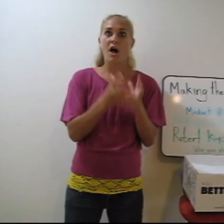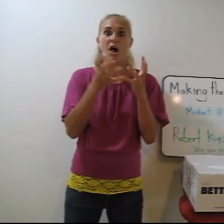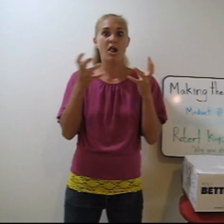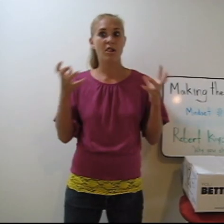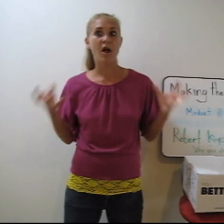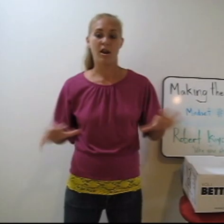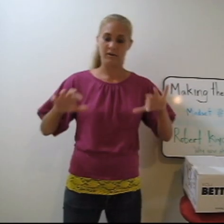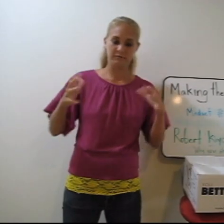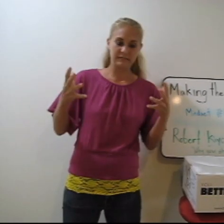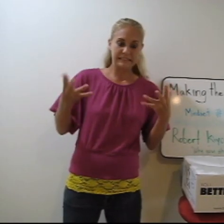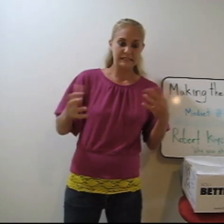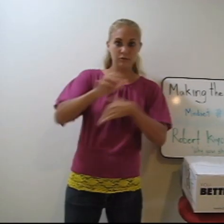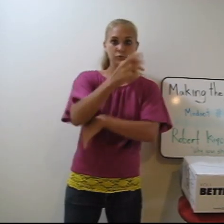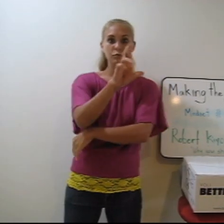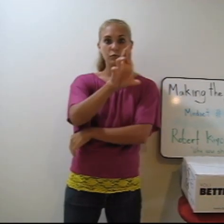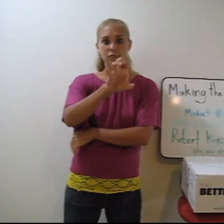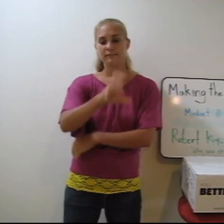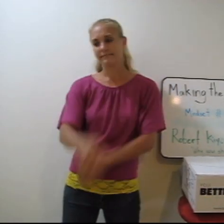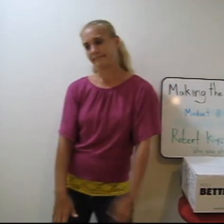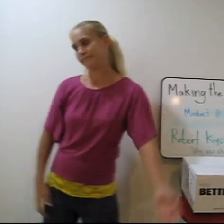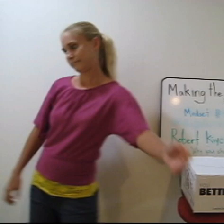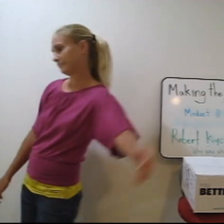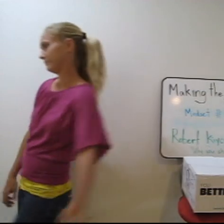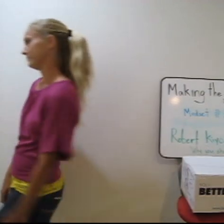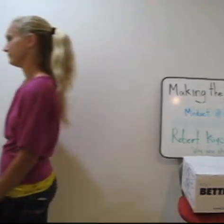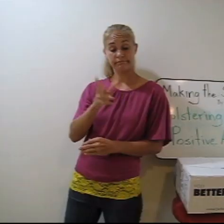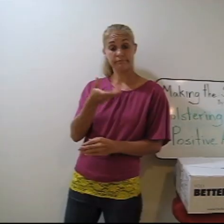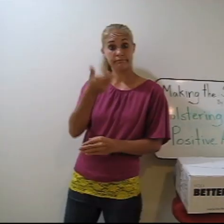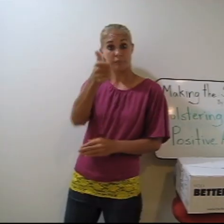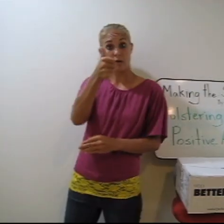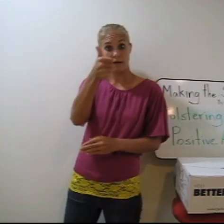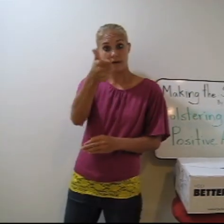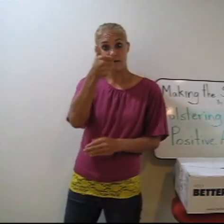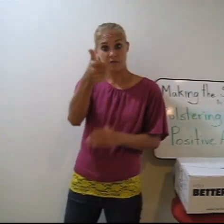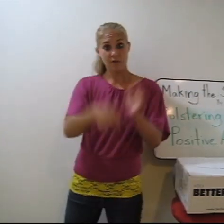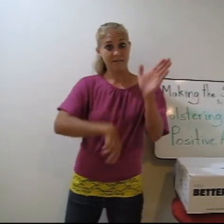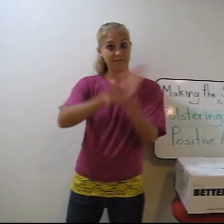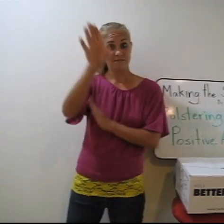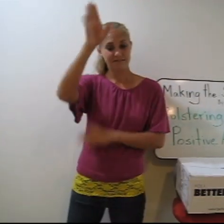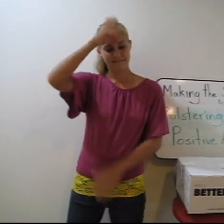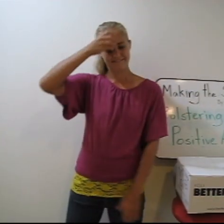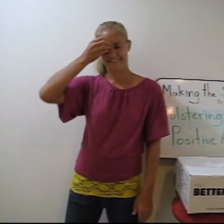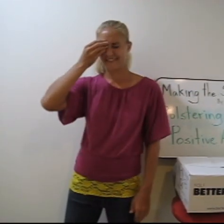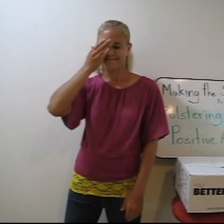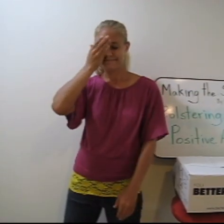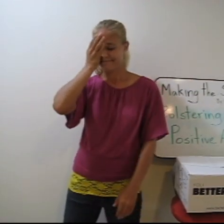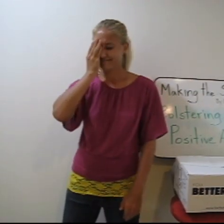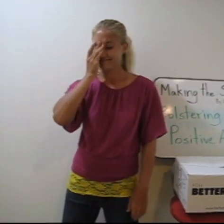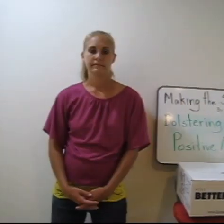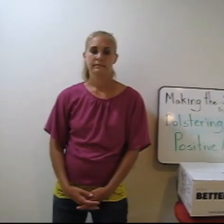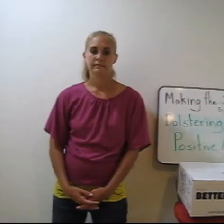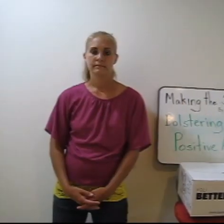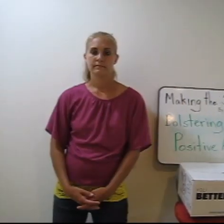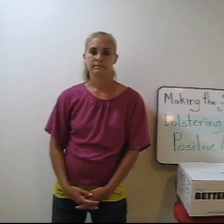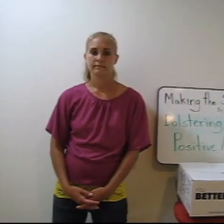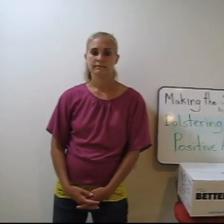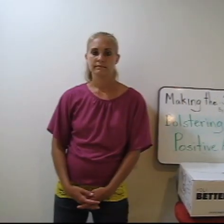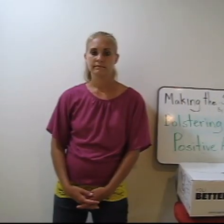In the game, as renowned investor Warren Buffett, simple as this, reading 10 pages of a...